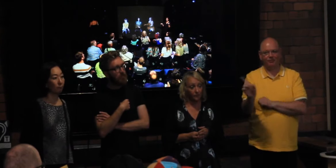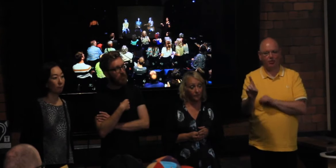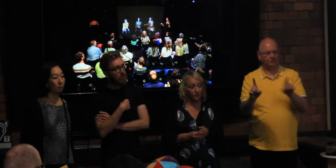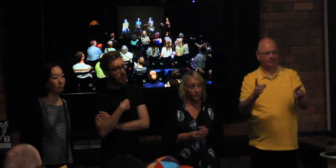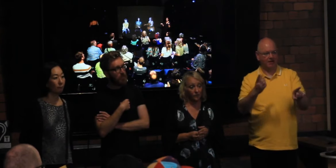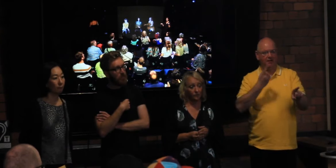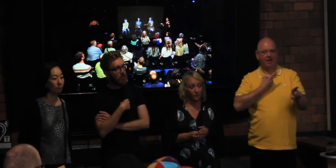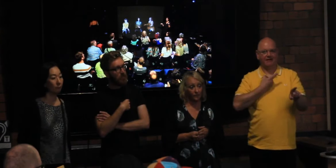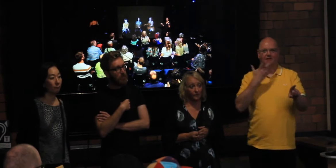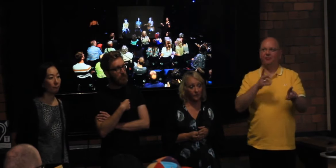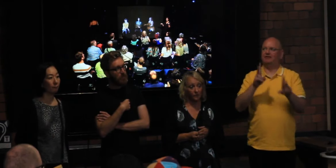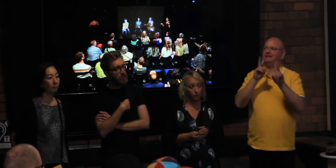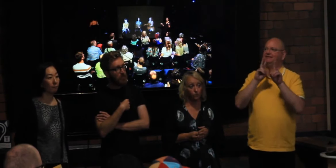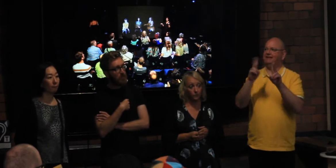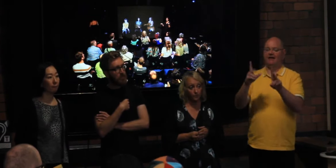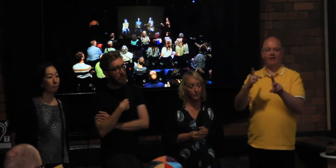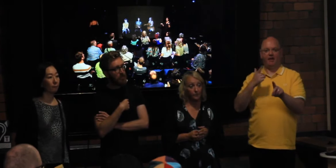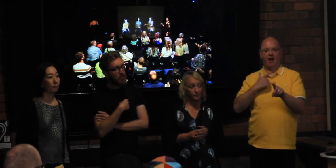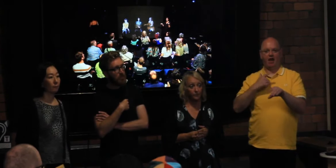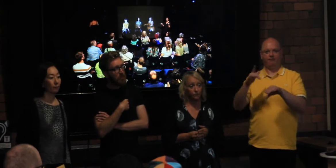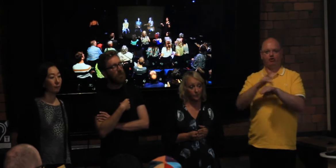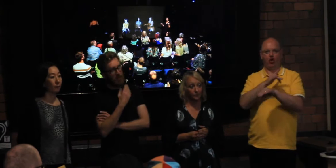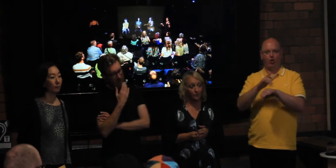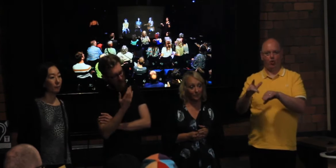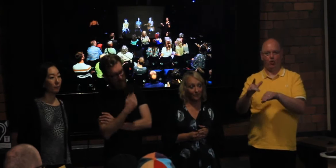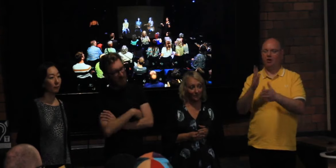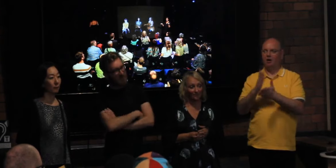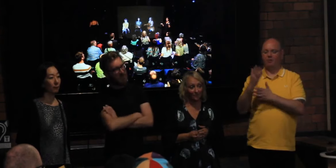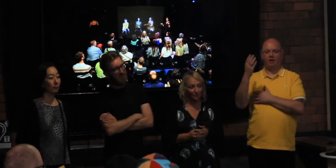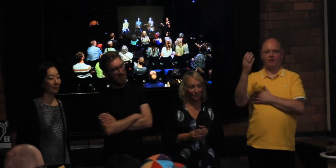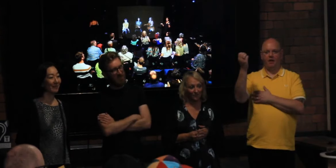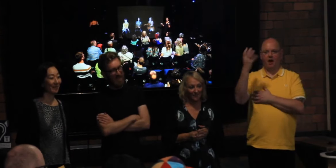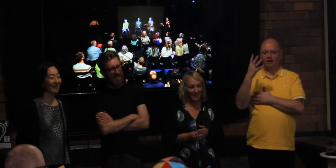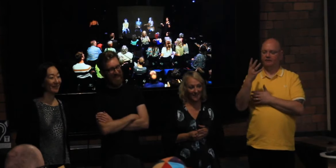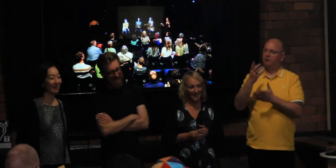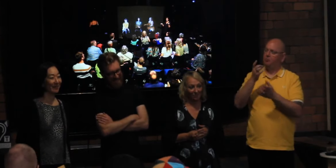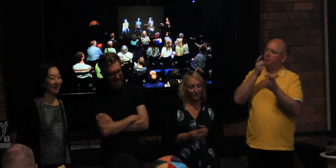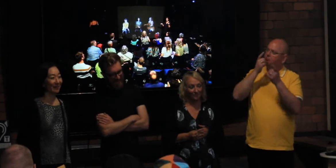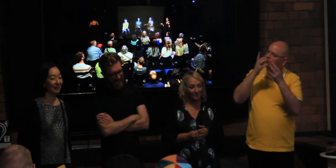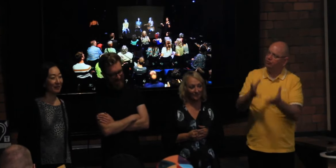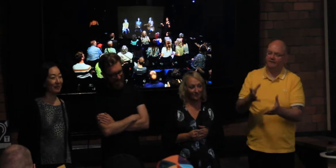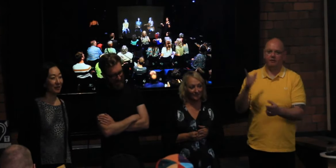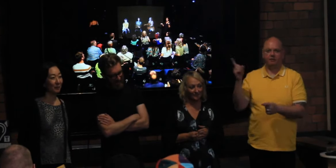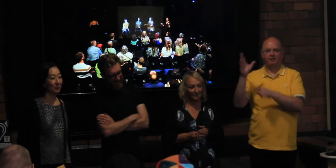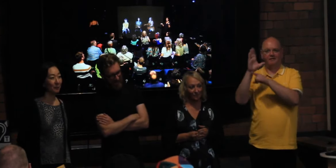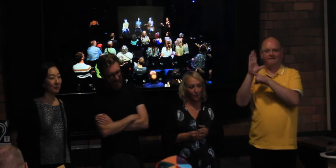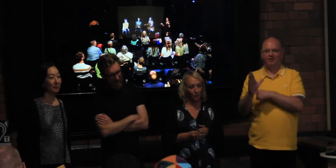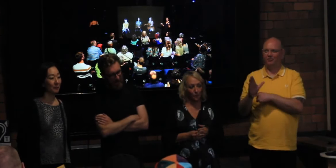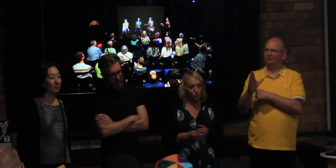live and the lighting is absolutely gorgeous. Almost comes across on that film, but not quite